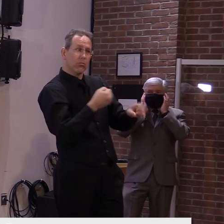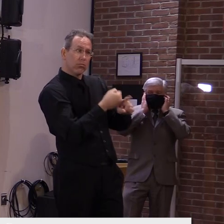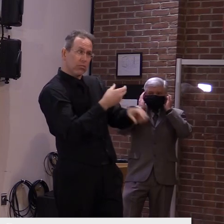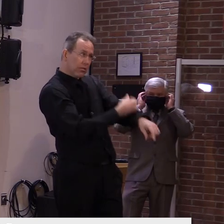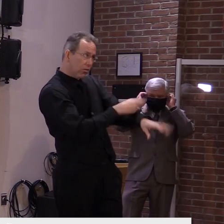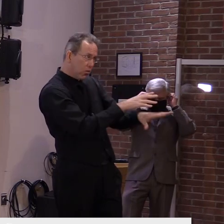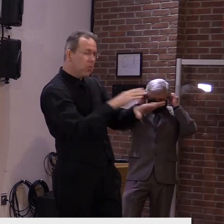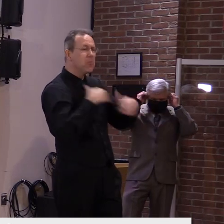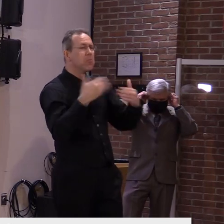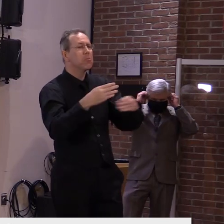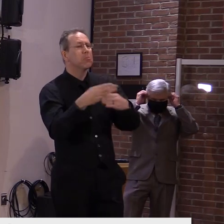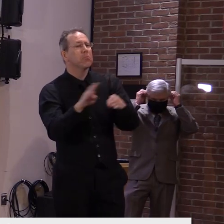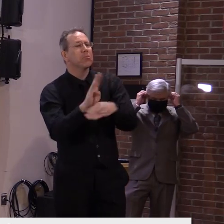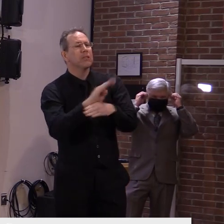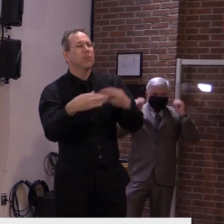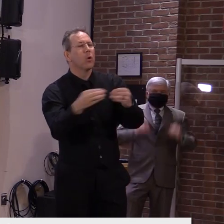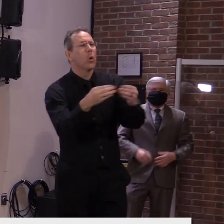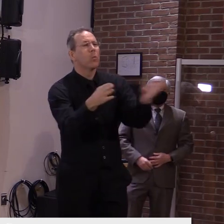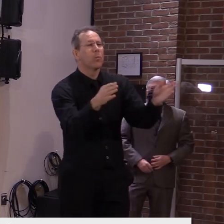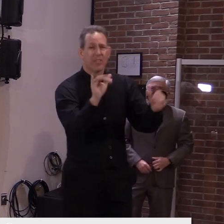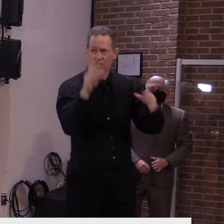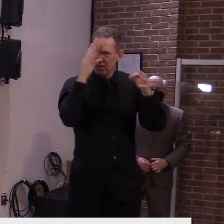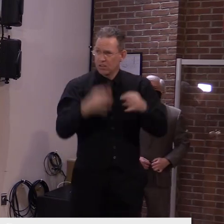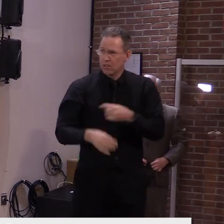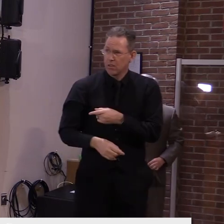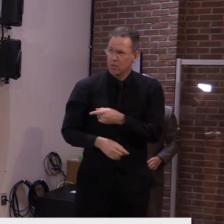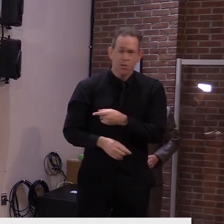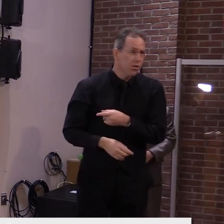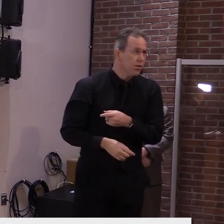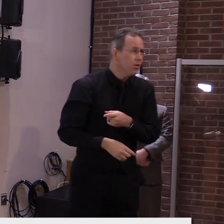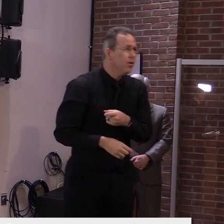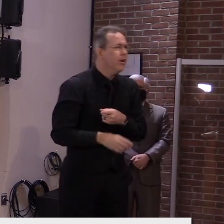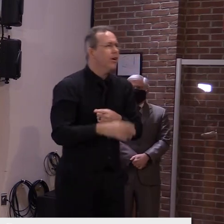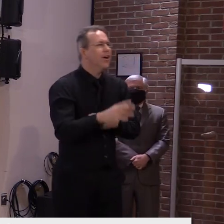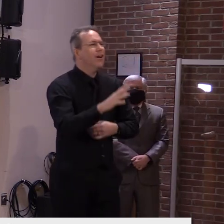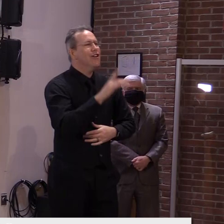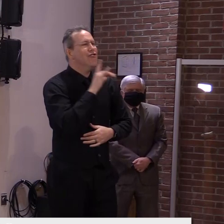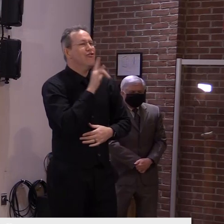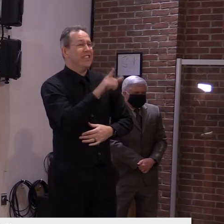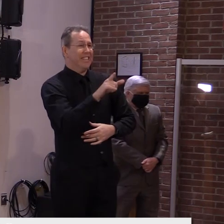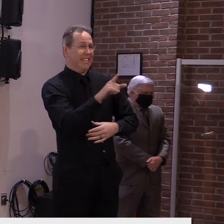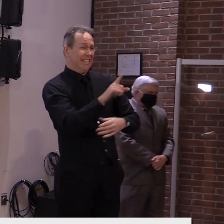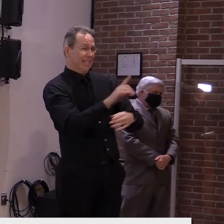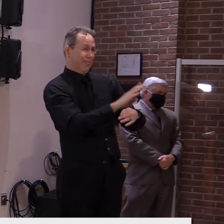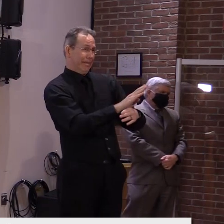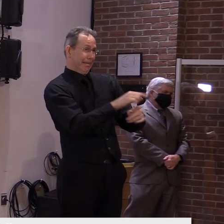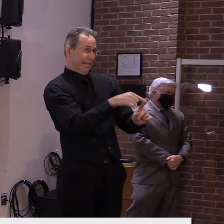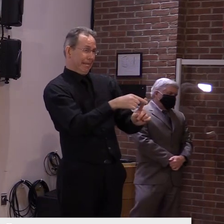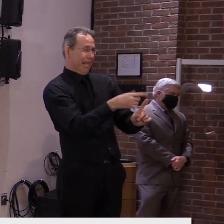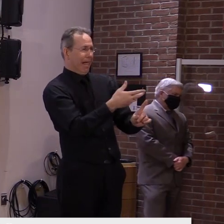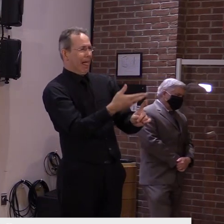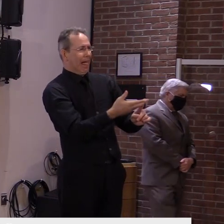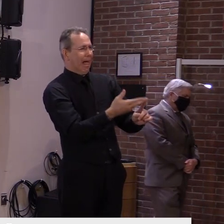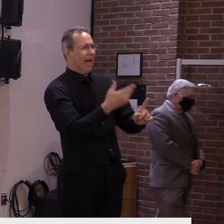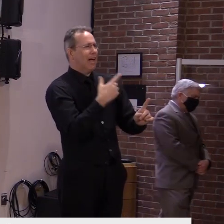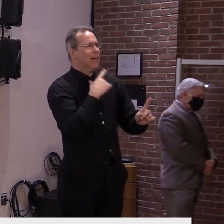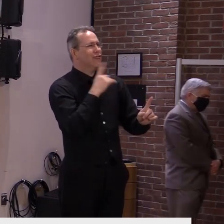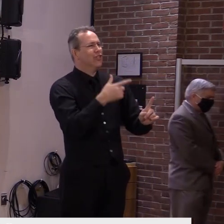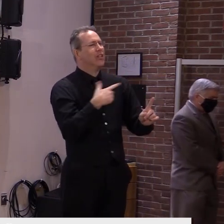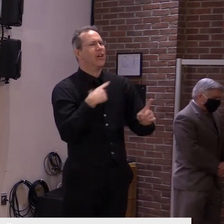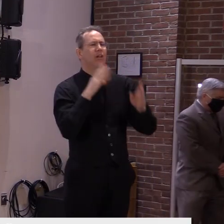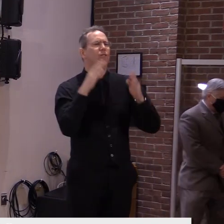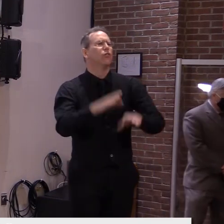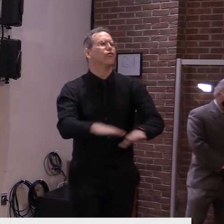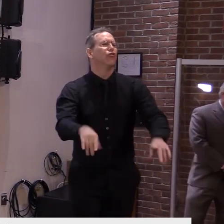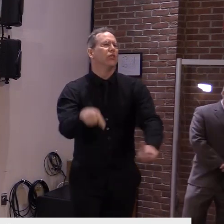pediatricians, our own commissioners, our healthcare team, just all the experts have said, we need to get our kids back into